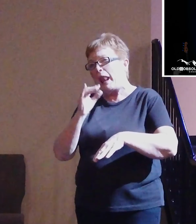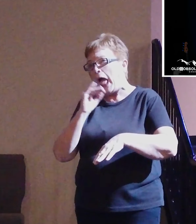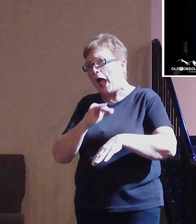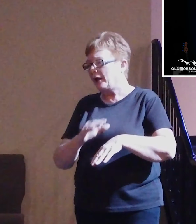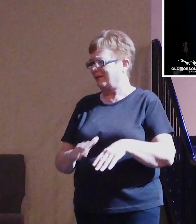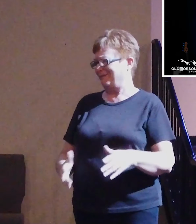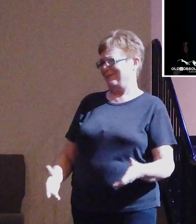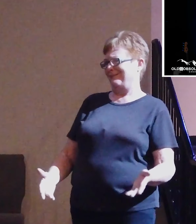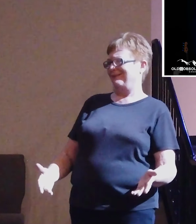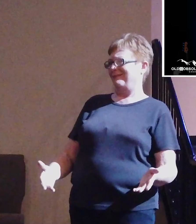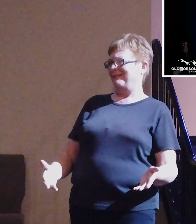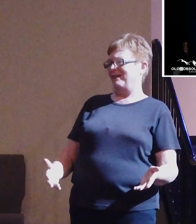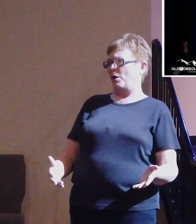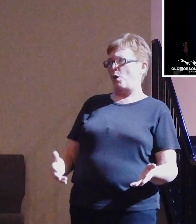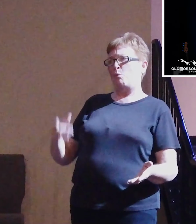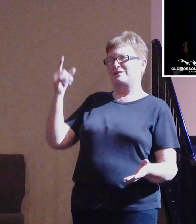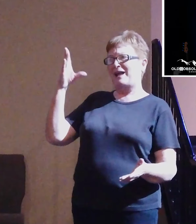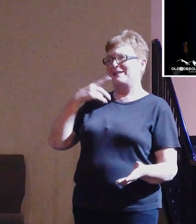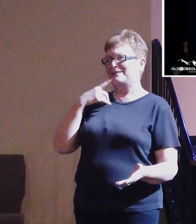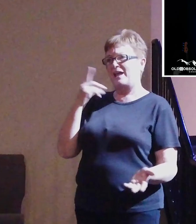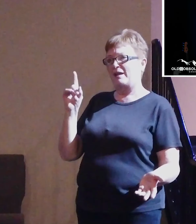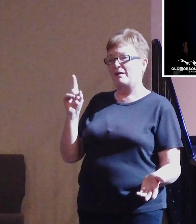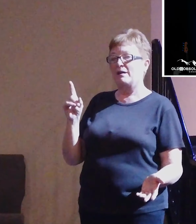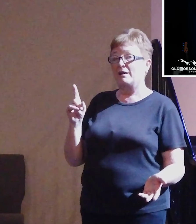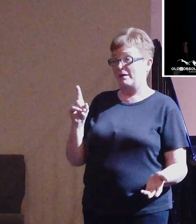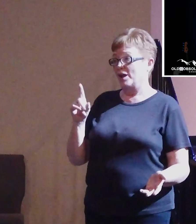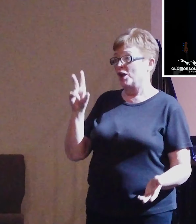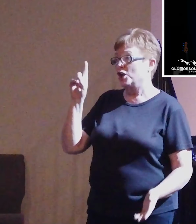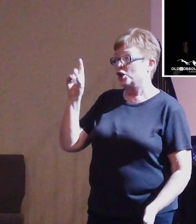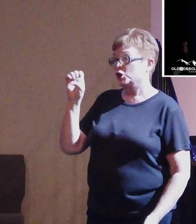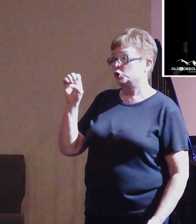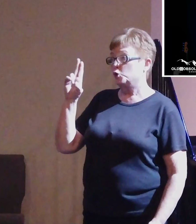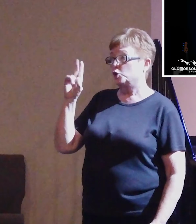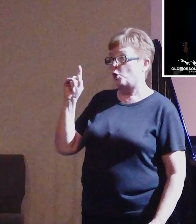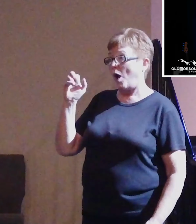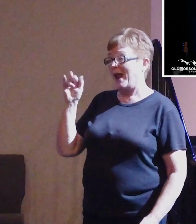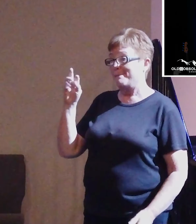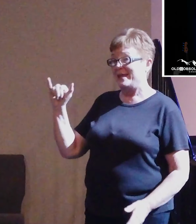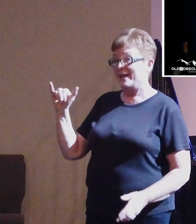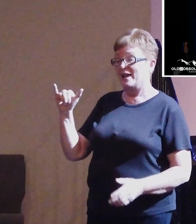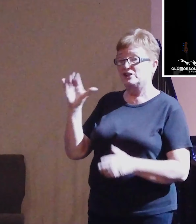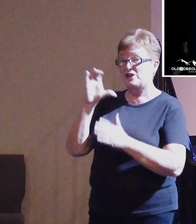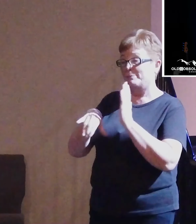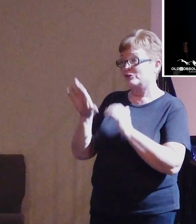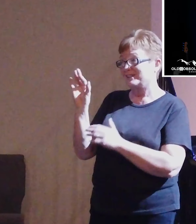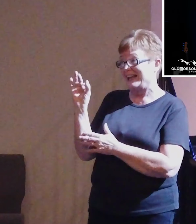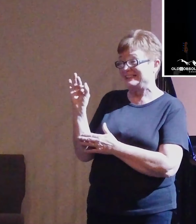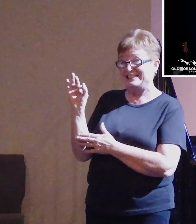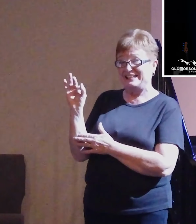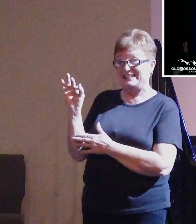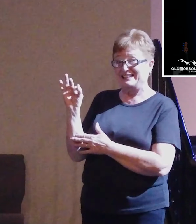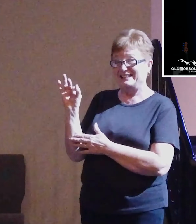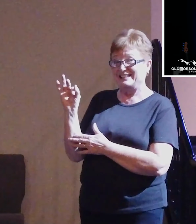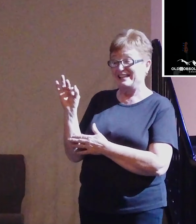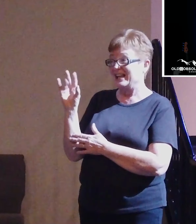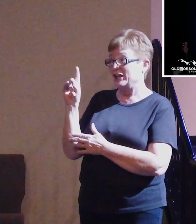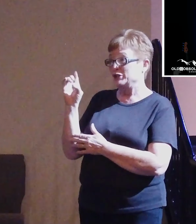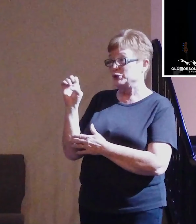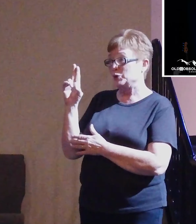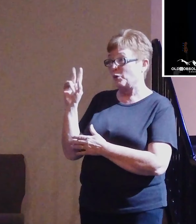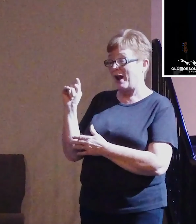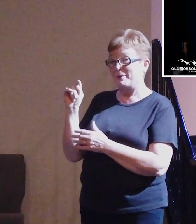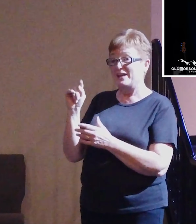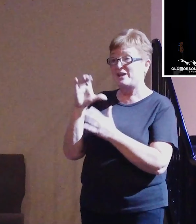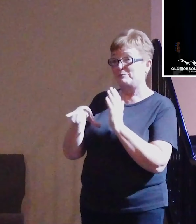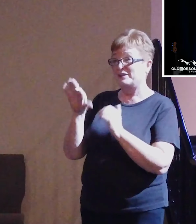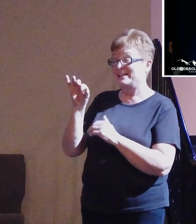significant. Well, you can find your way to Deuteronomy 19 and in Deuteronomy 19, verses 16